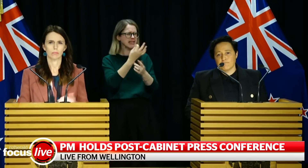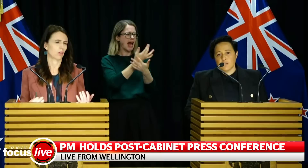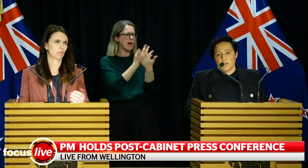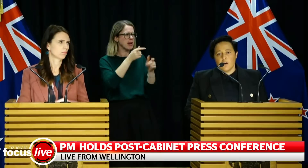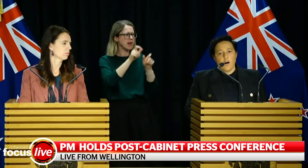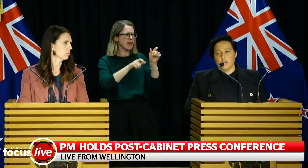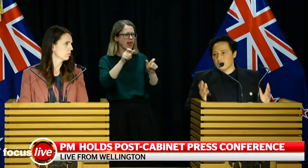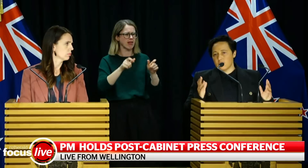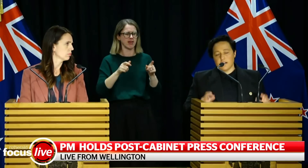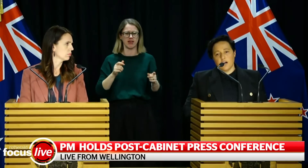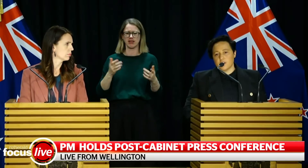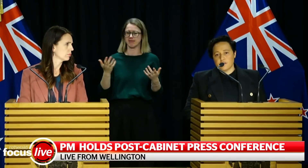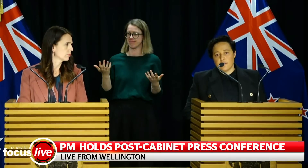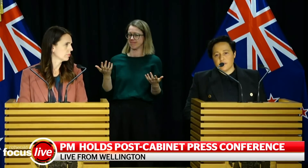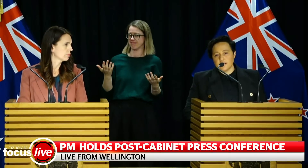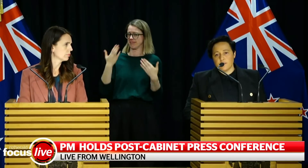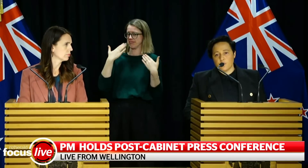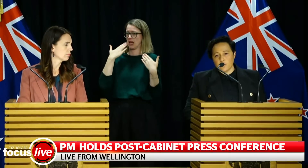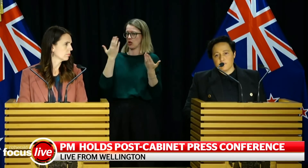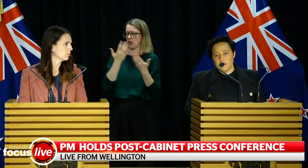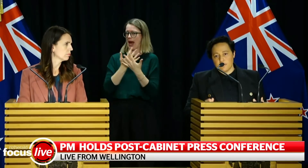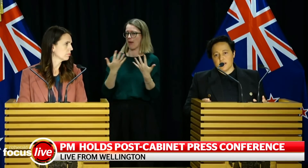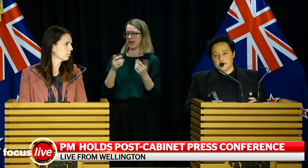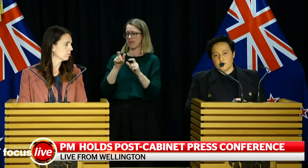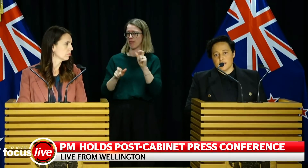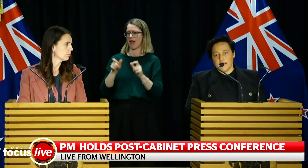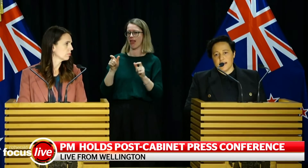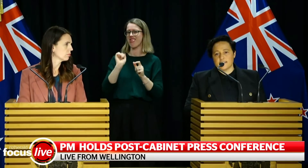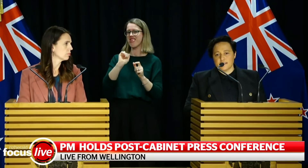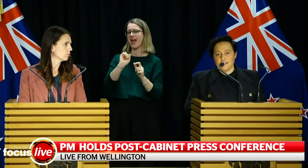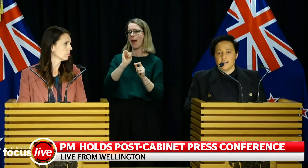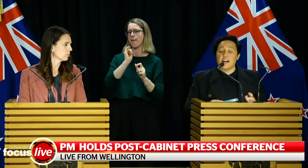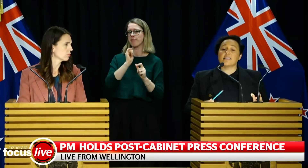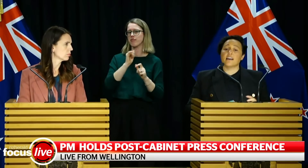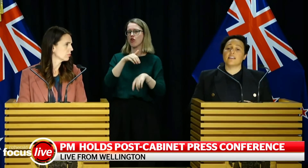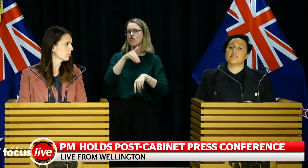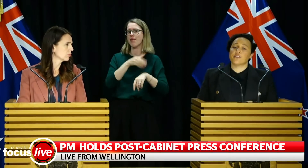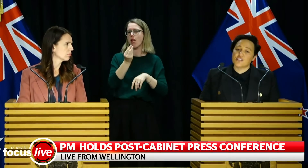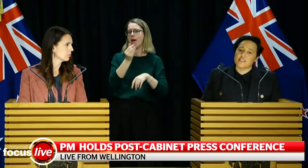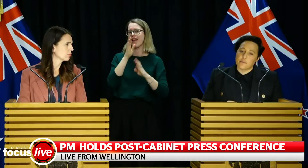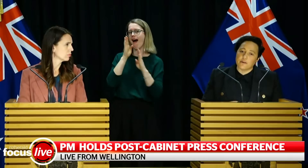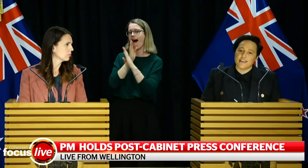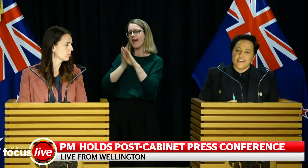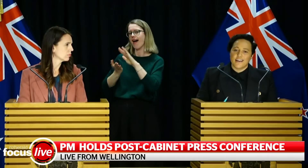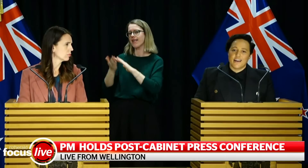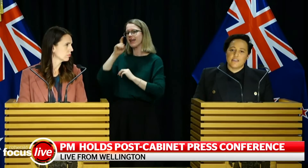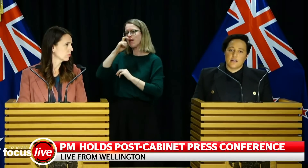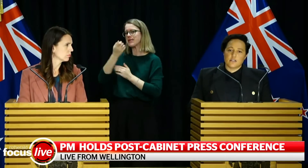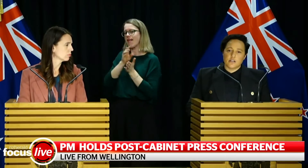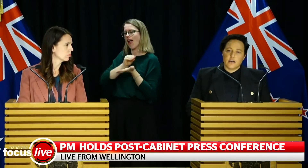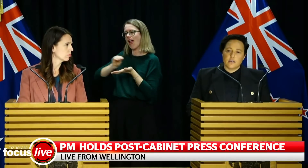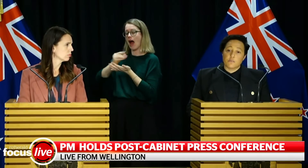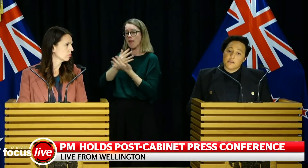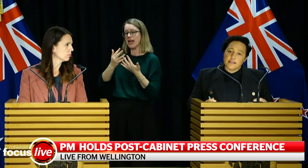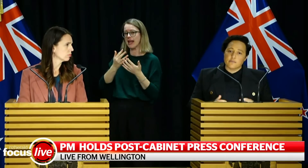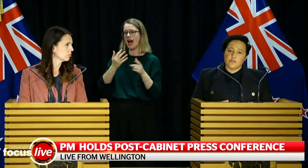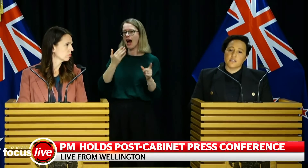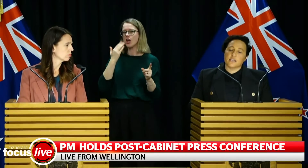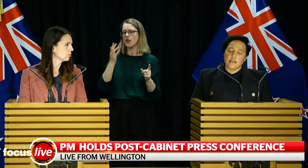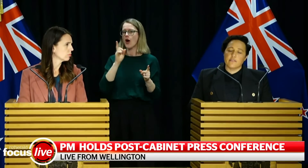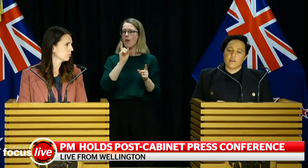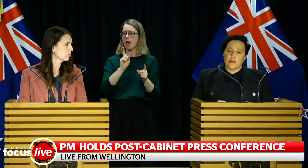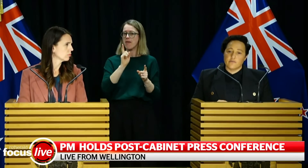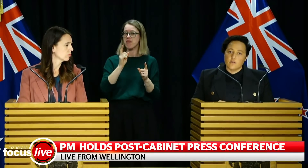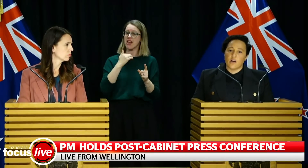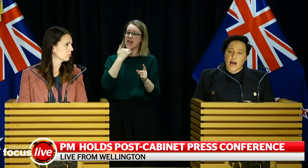many? Oh, look, I don't have that number with me, but it's certainly a sufficient number that the police in